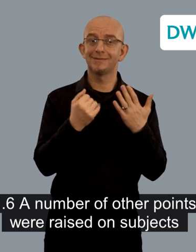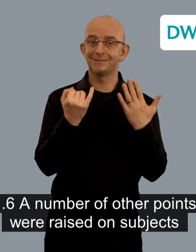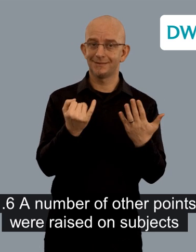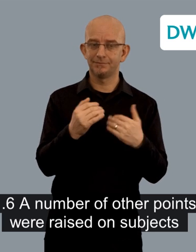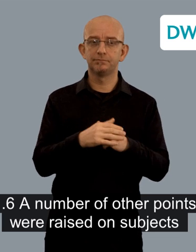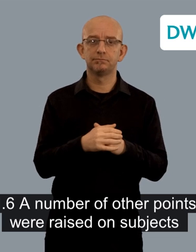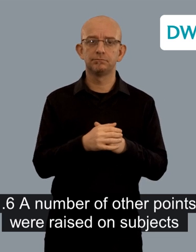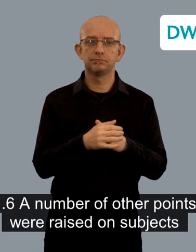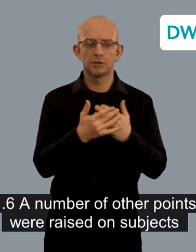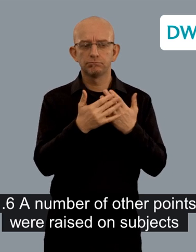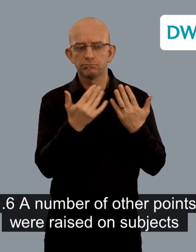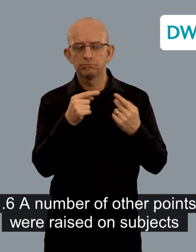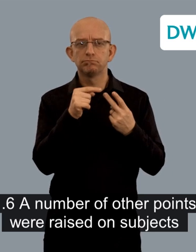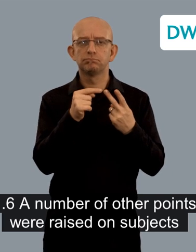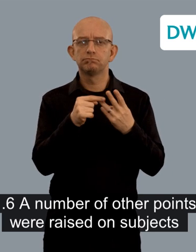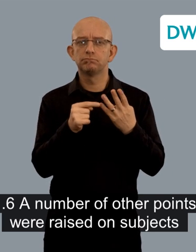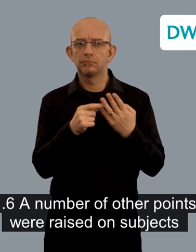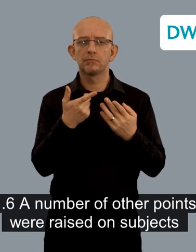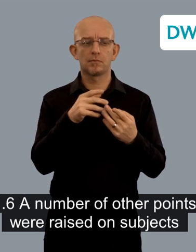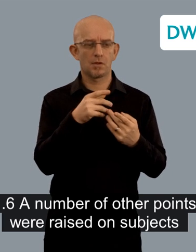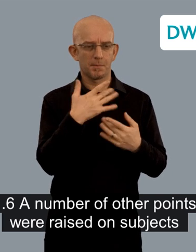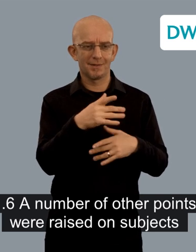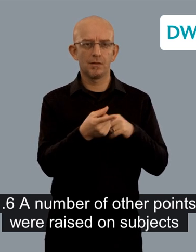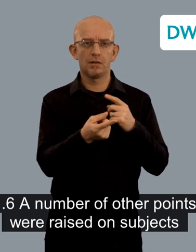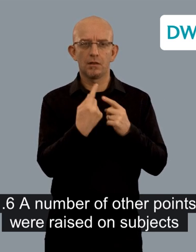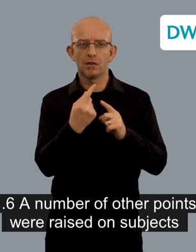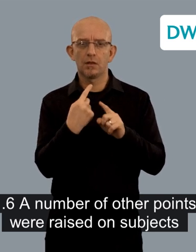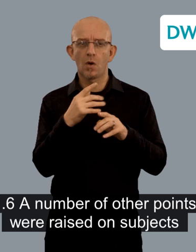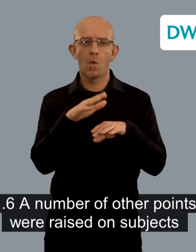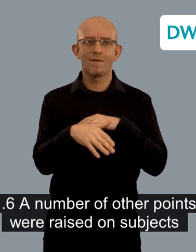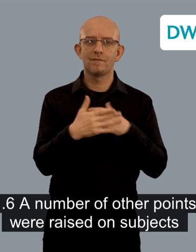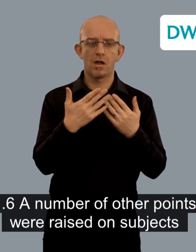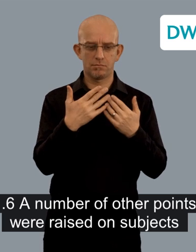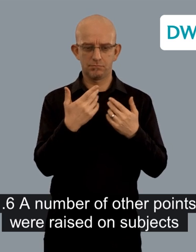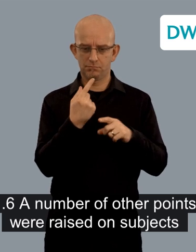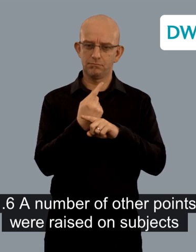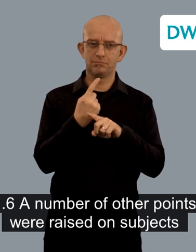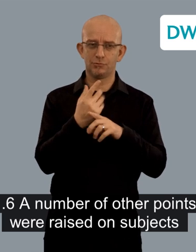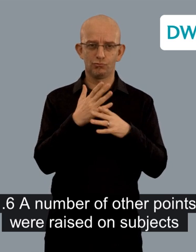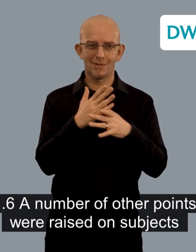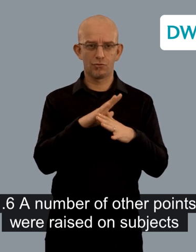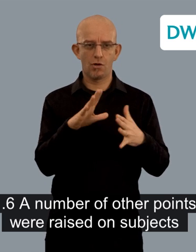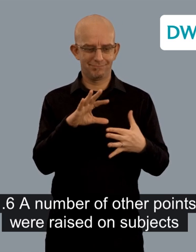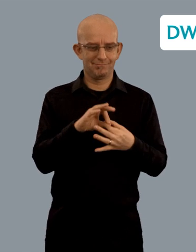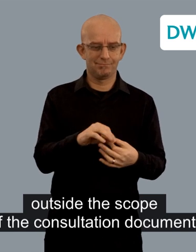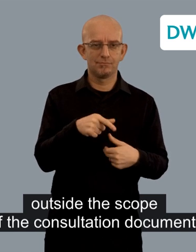1.6. A number of other points were raised on subjects outside the scope of the